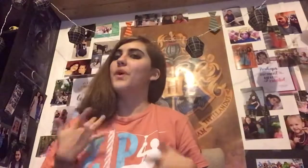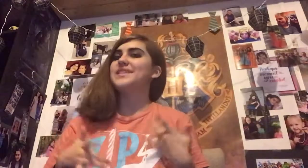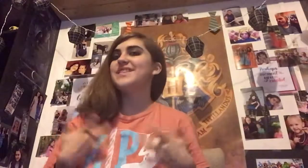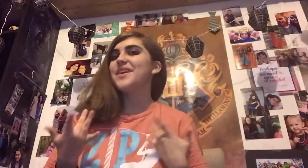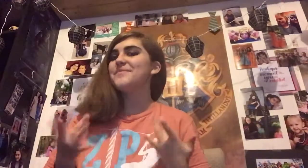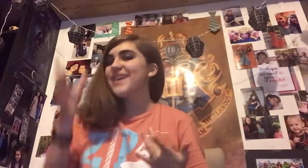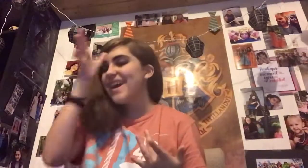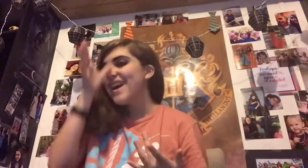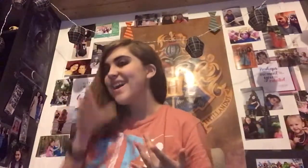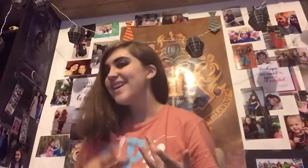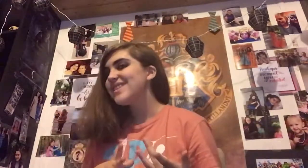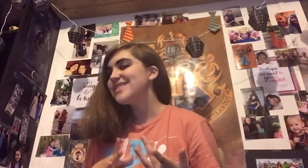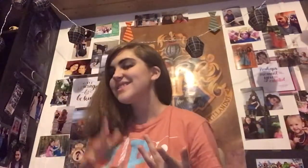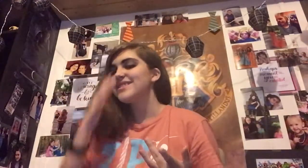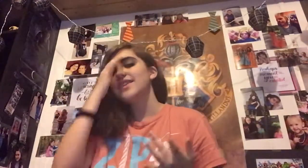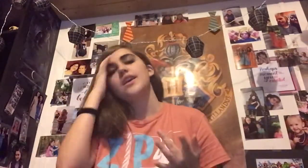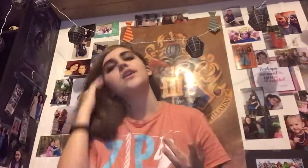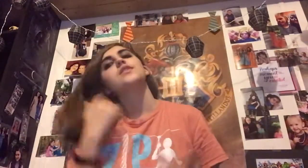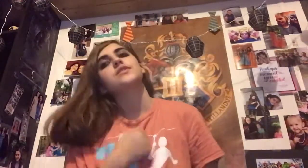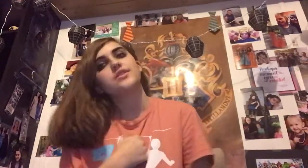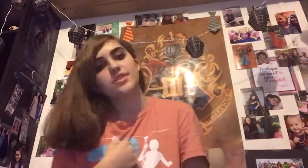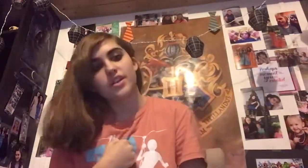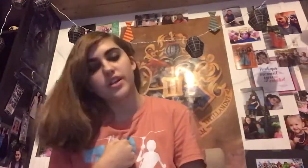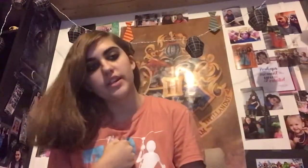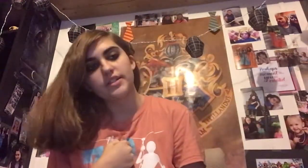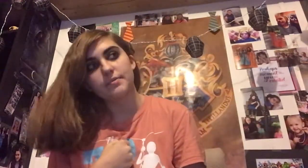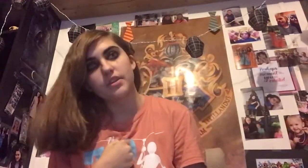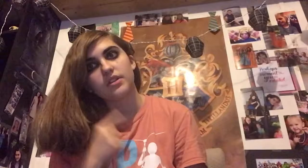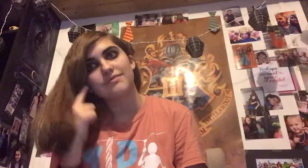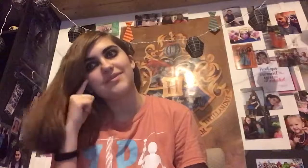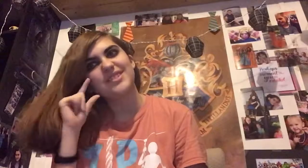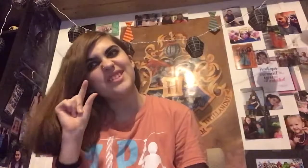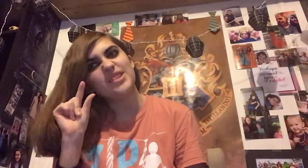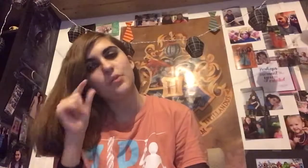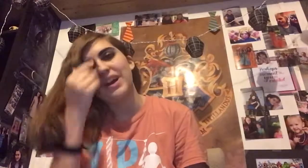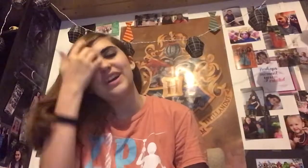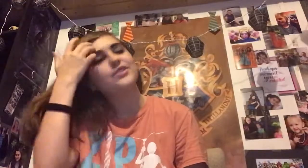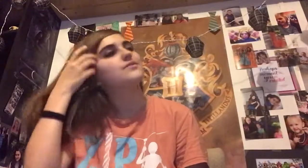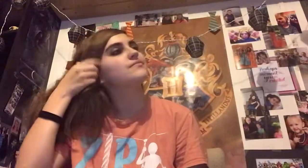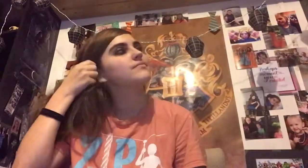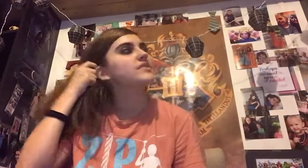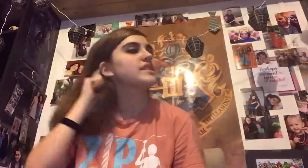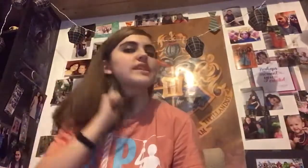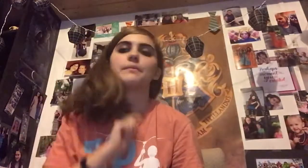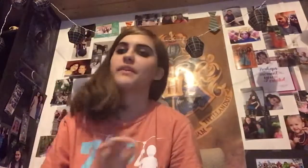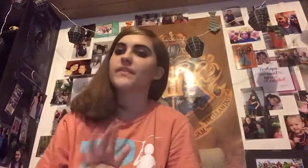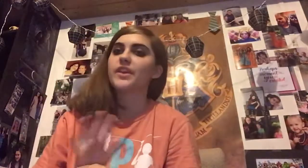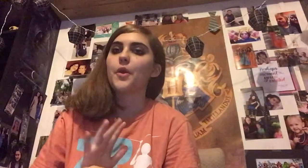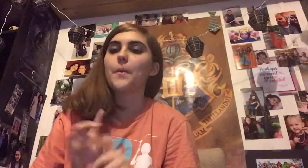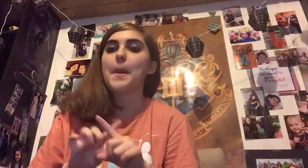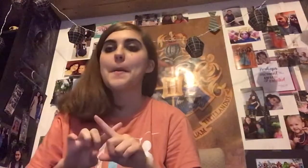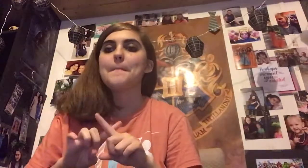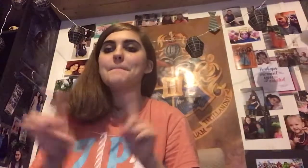What's up, guys? Sorry, it's been a little while since I made a video, but